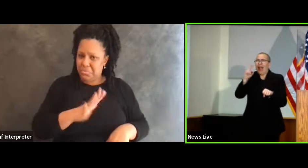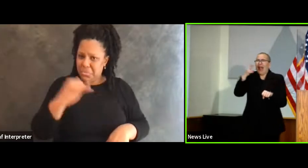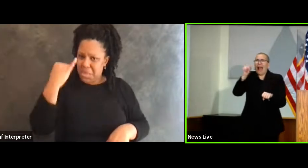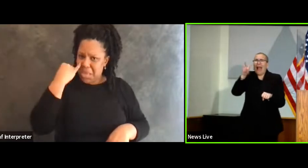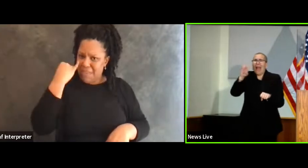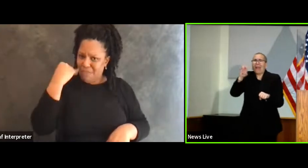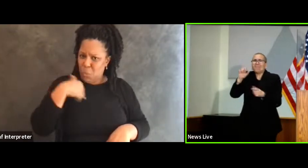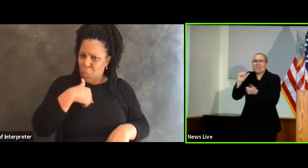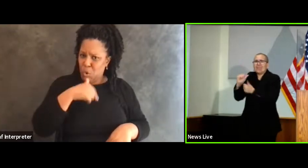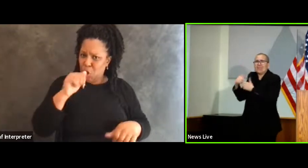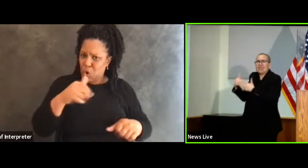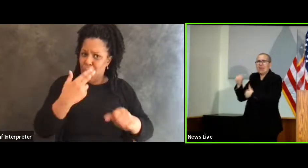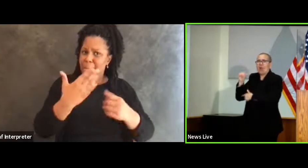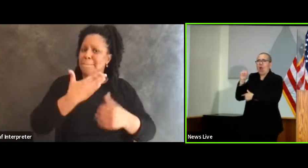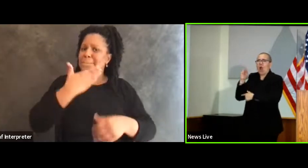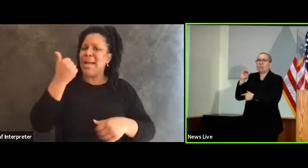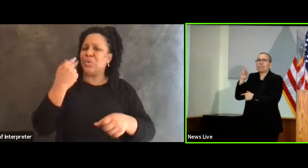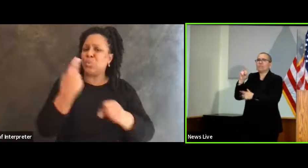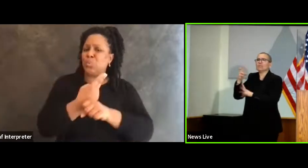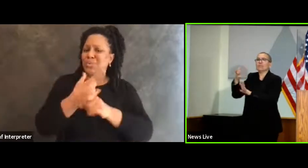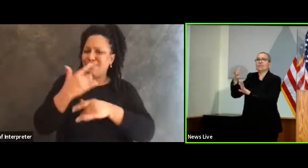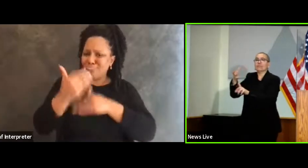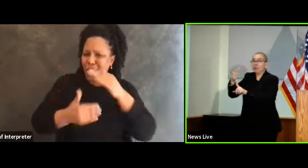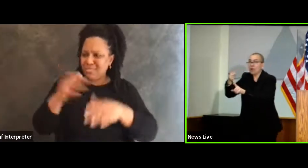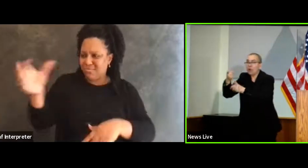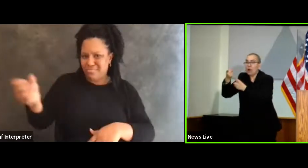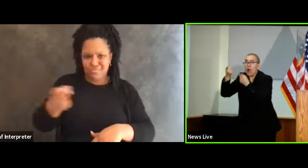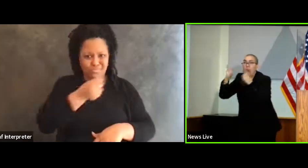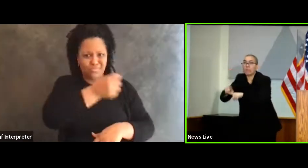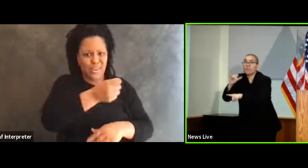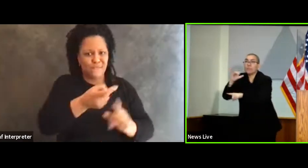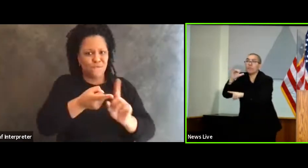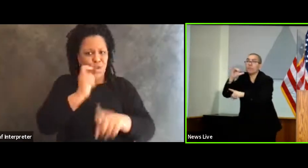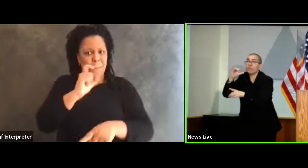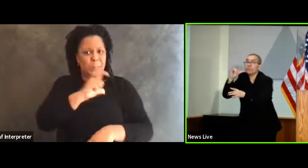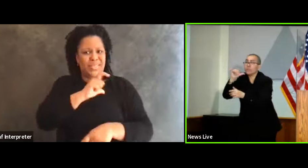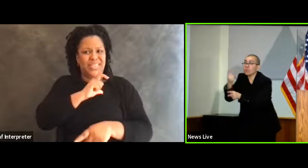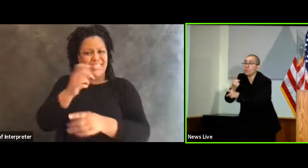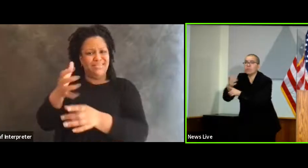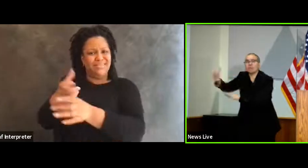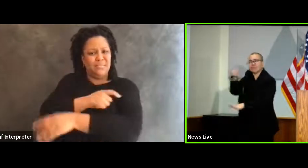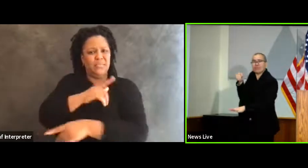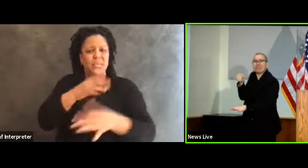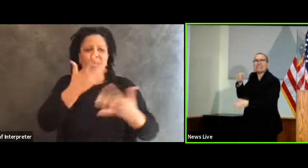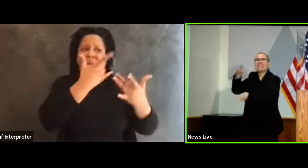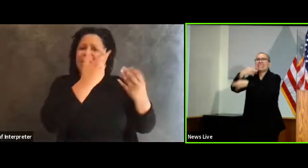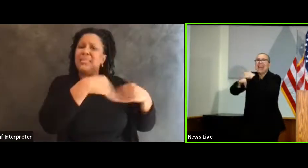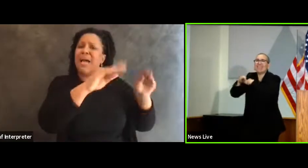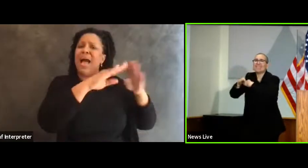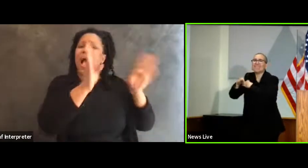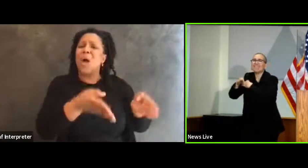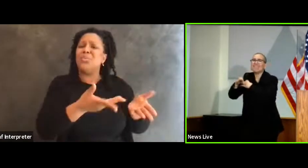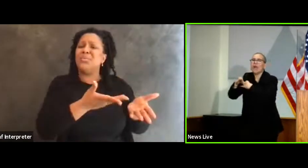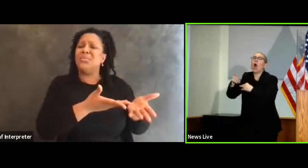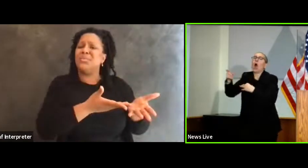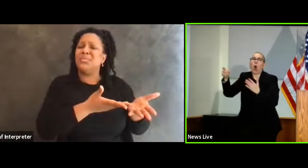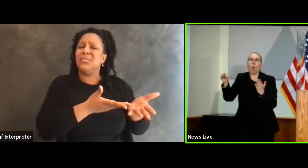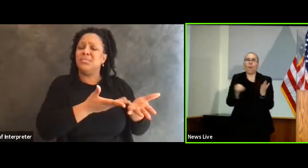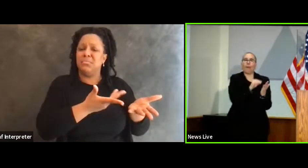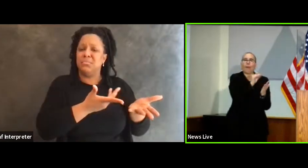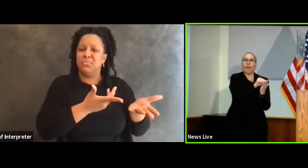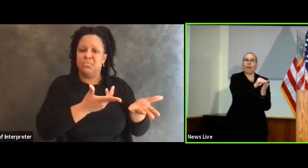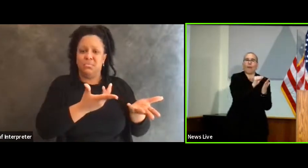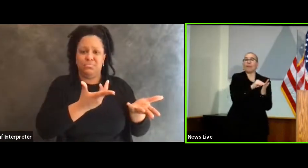to remove him from the police force, that he'd be selling realty right now. He wouldn't be facing many years in jail, and we would not have a dead black